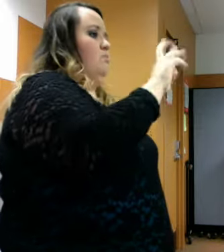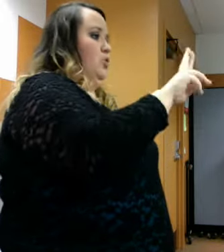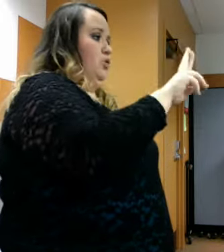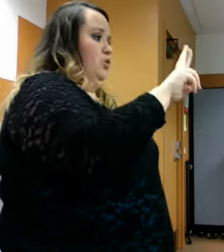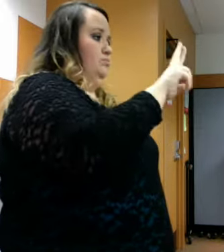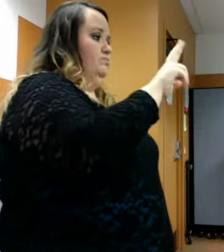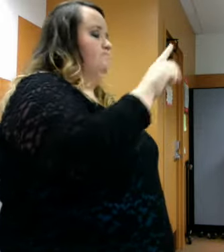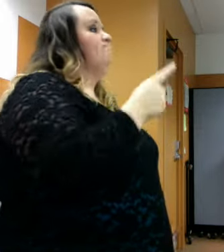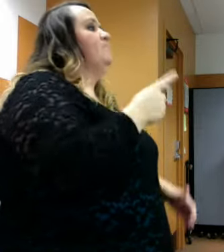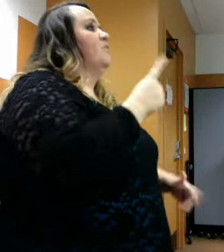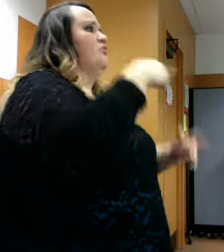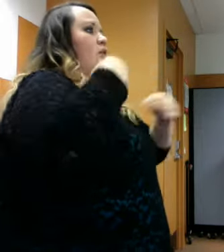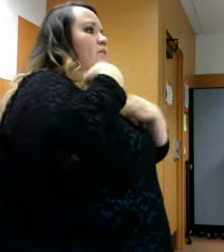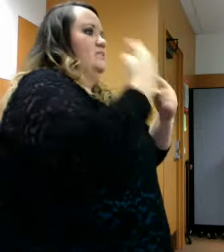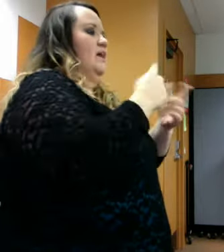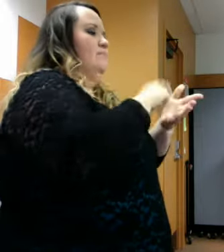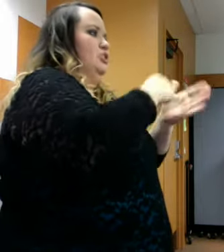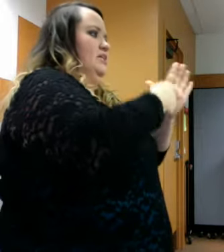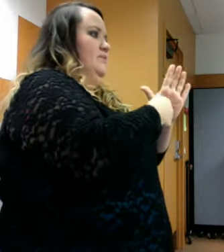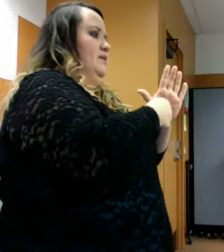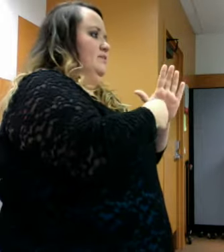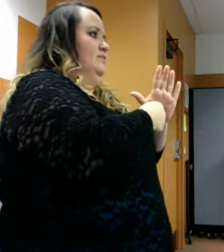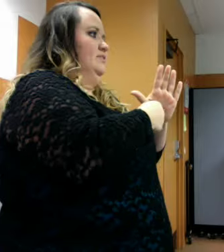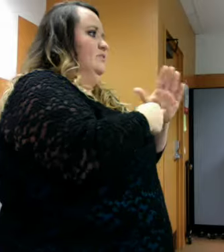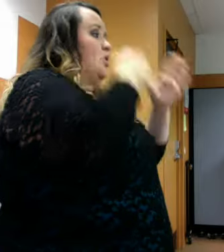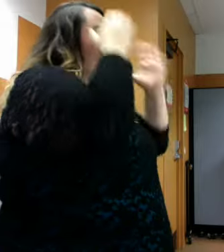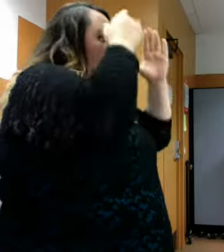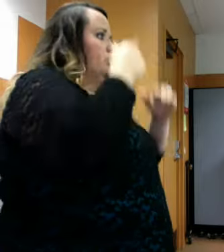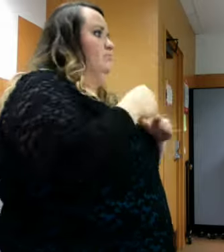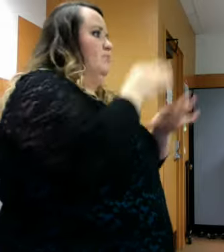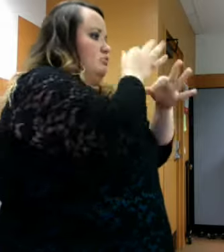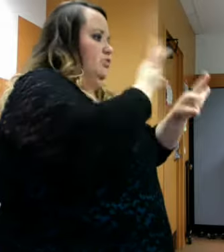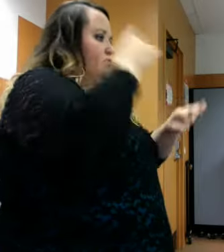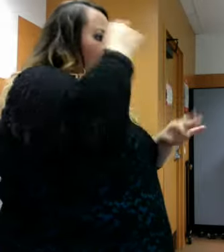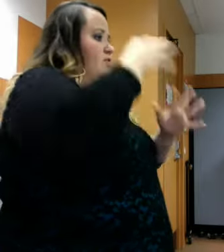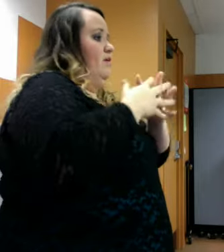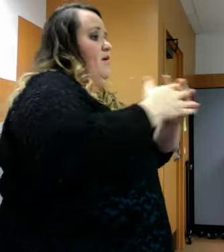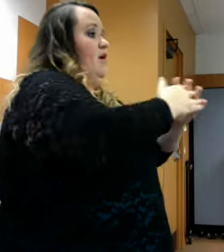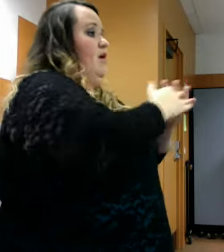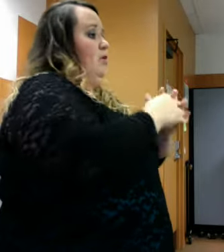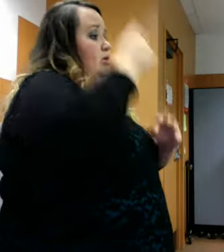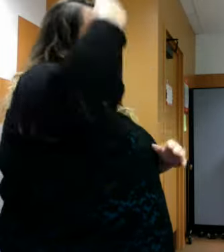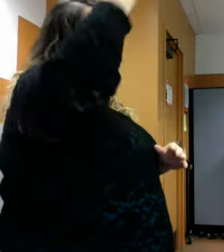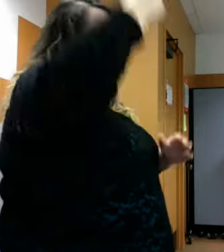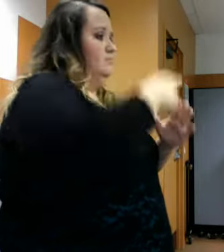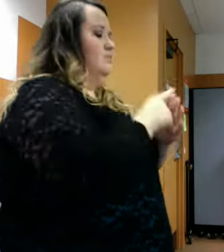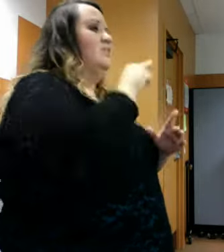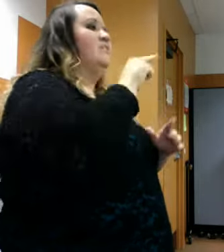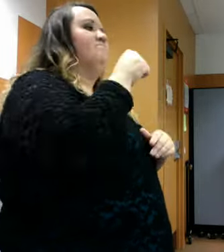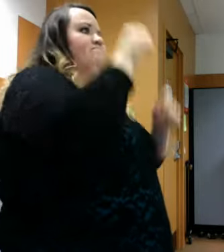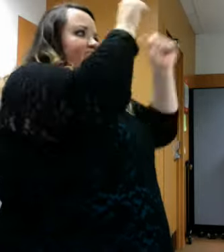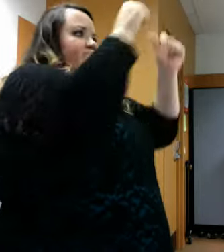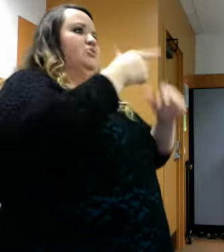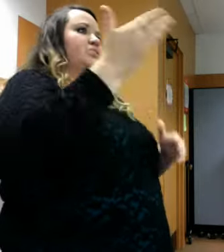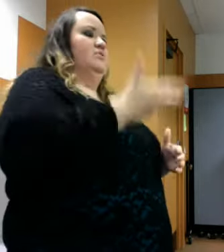hope, and an enduring symbol of the American dream. She has welcomed countless immigrants, and millions come to see her every year. Safe